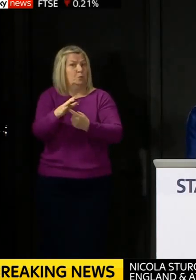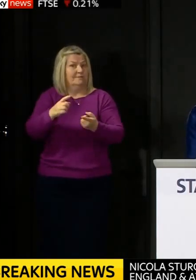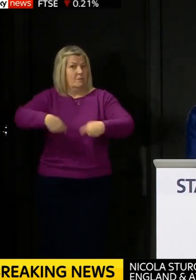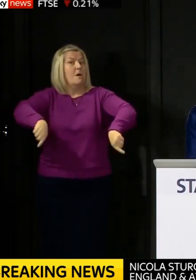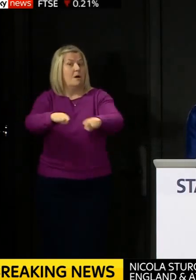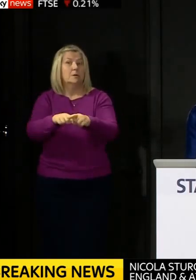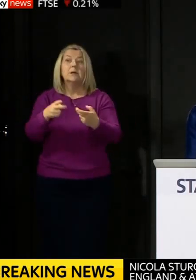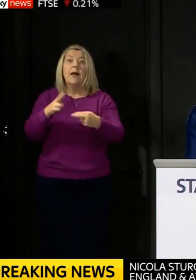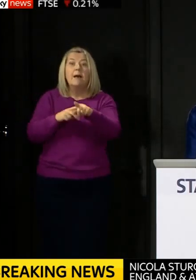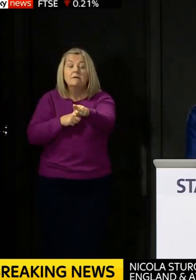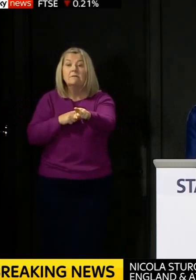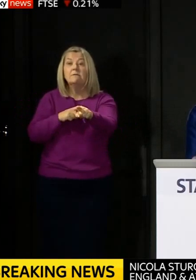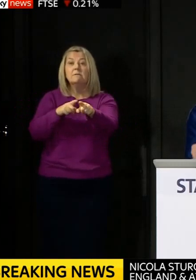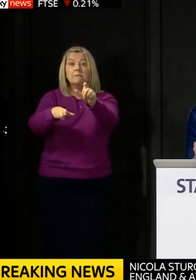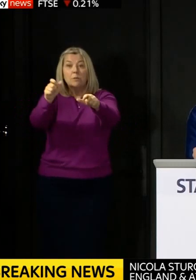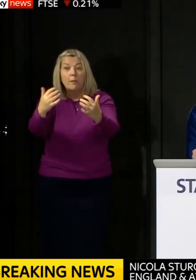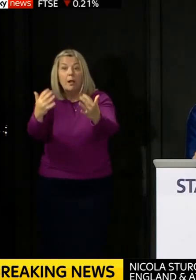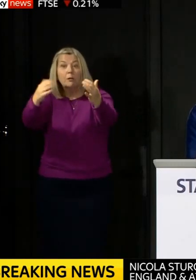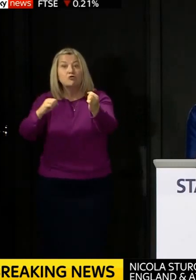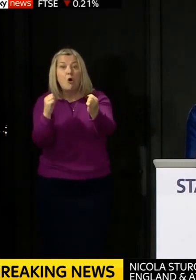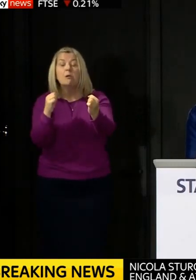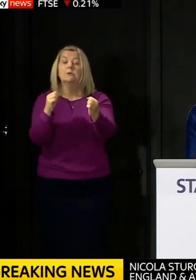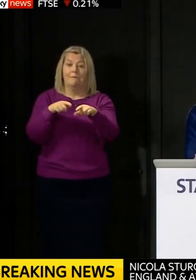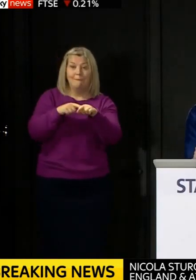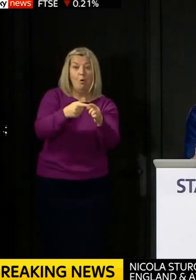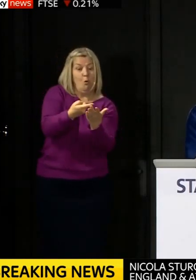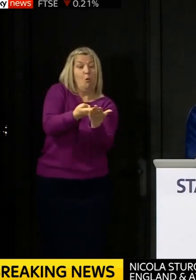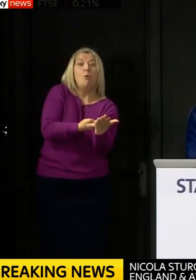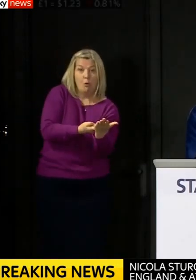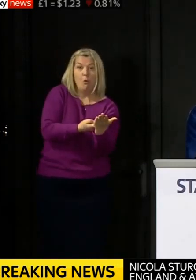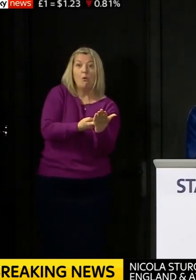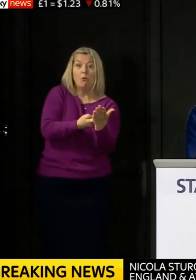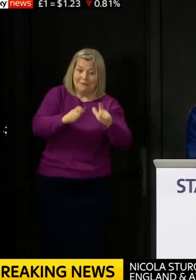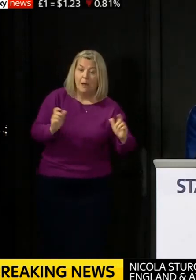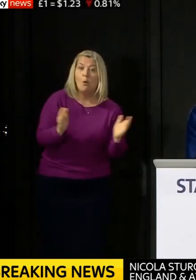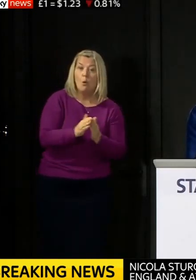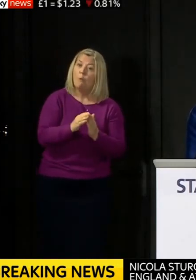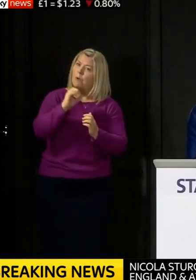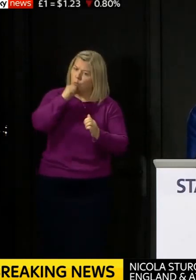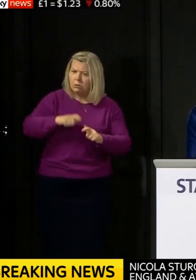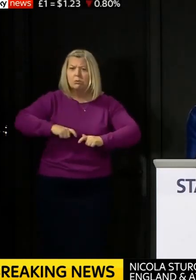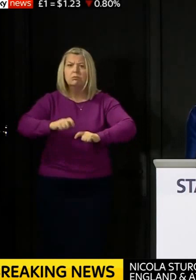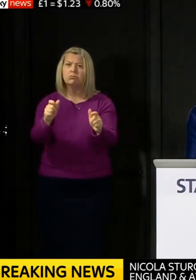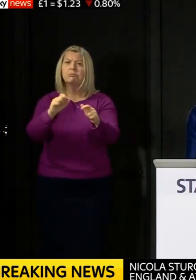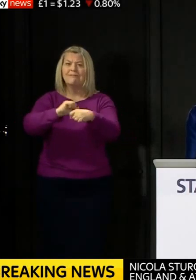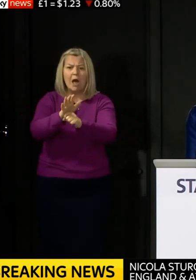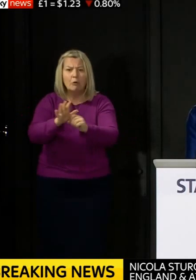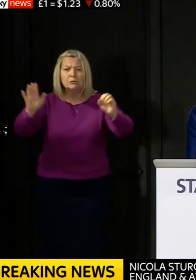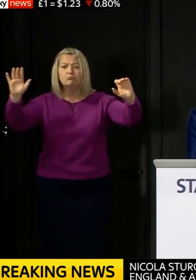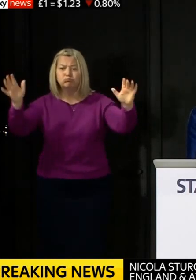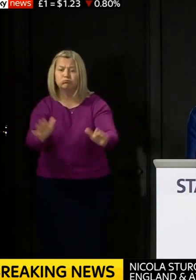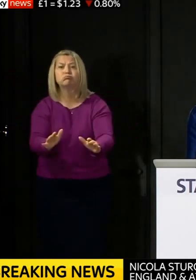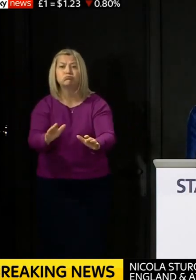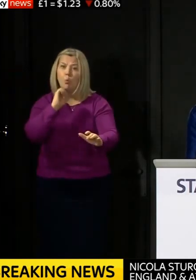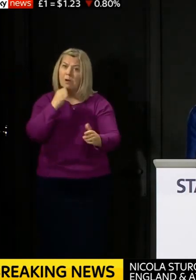continued high compliance with these restrictions in Scotland for a bit longer, we will continue to slow the spread of this virus, we will protect the NHS